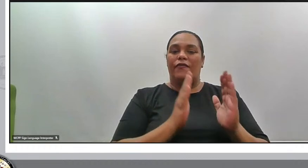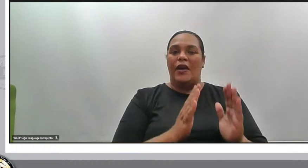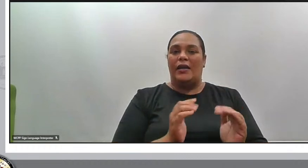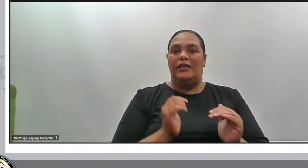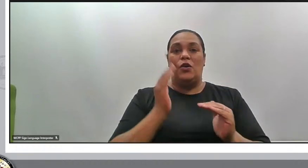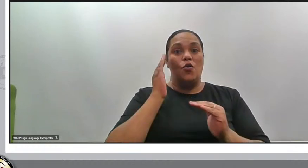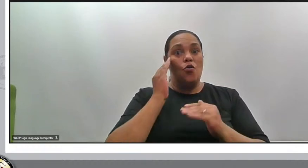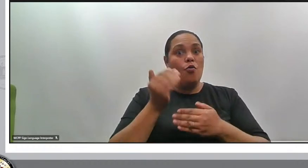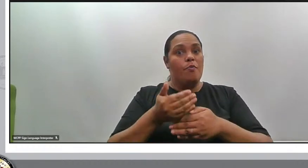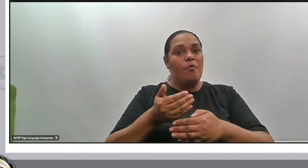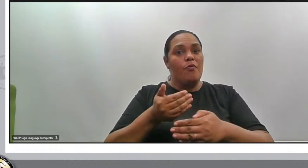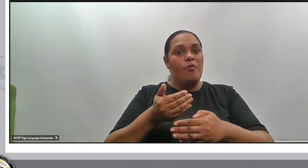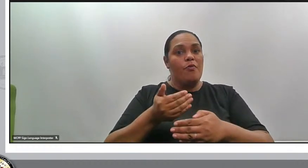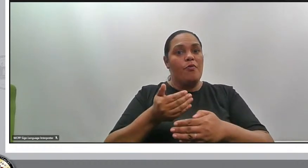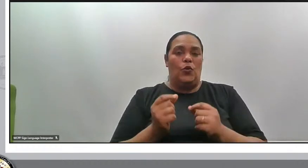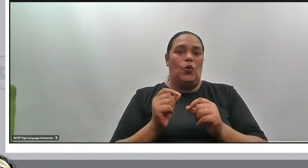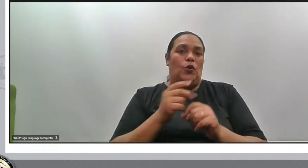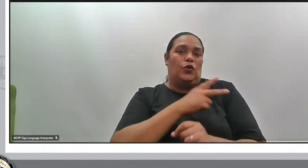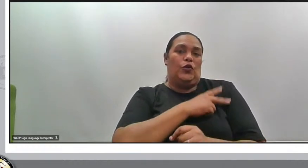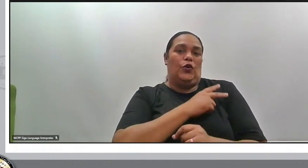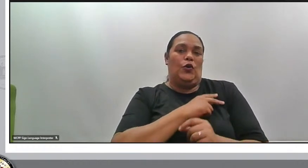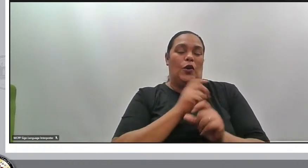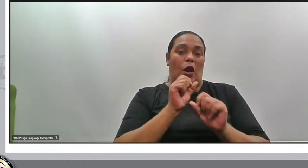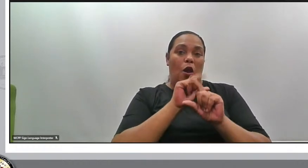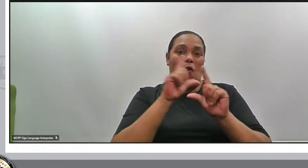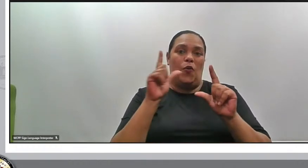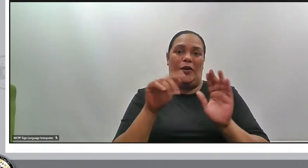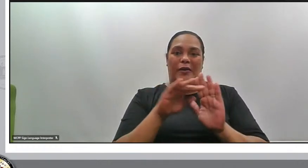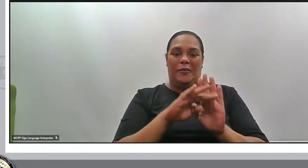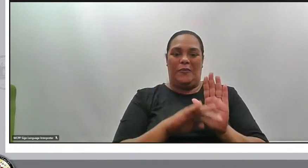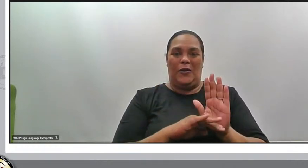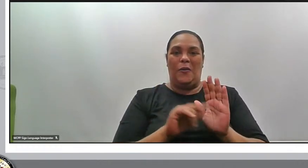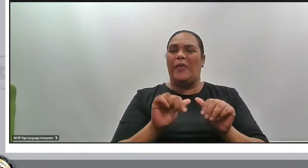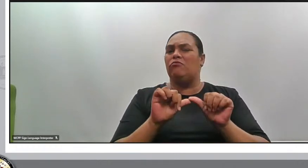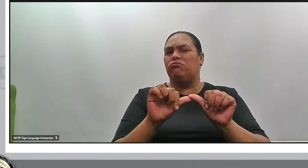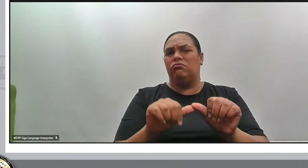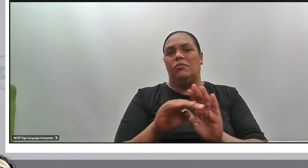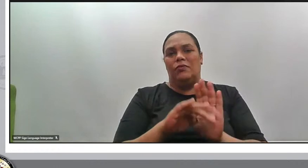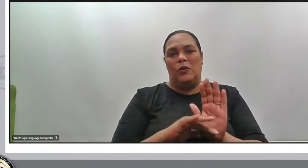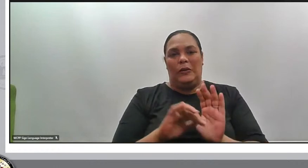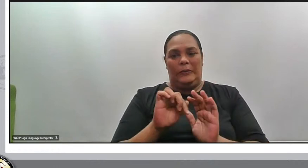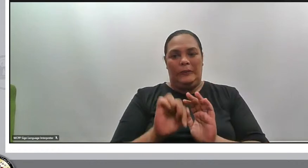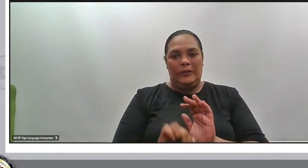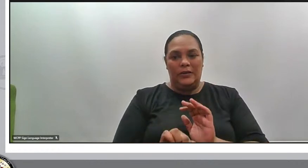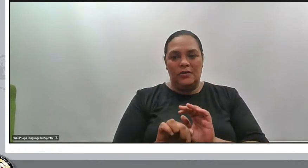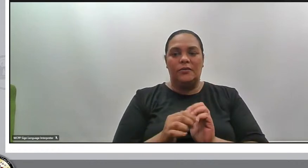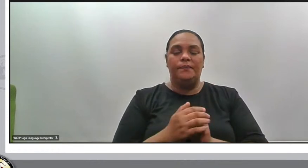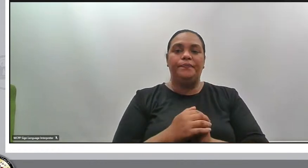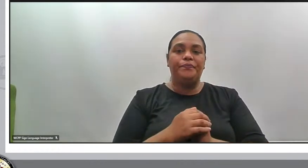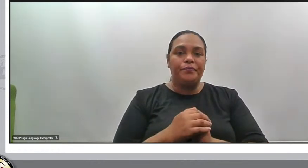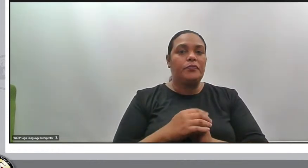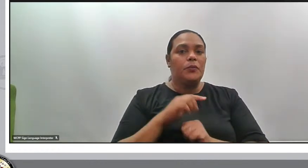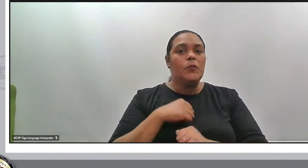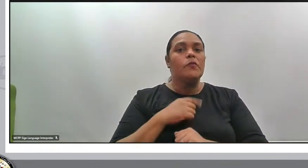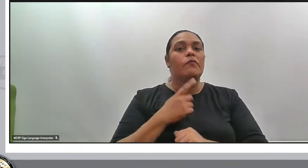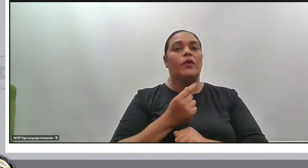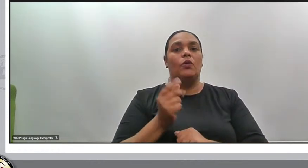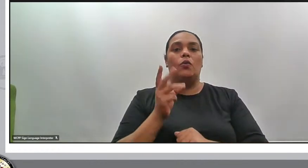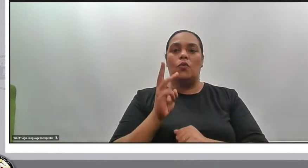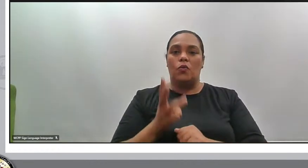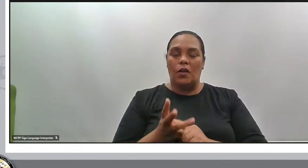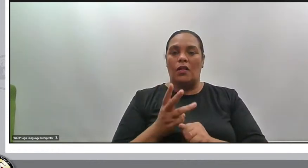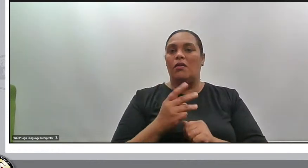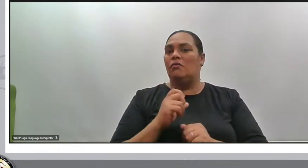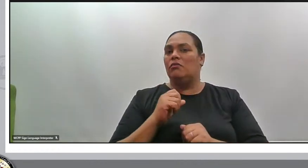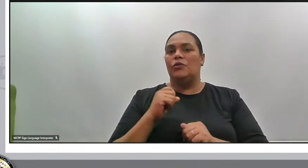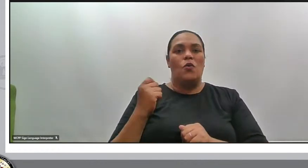Before Security Awareness Program, which is an ongoing program. And we will roll that out to everyone